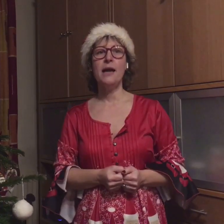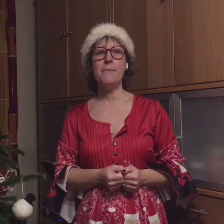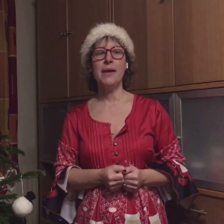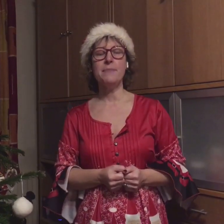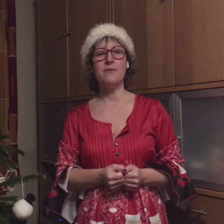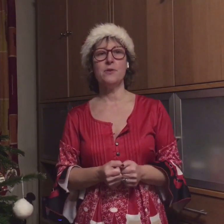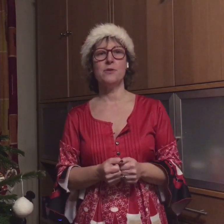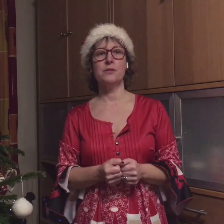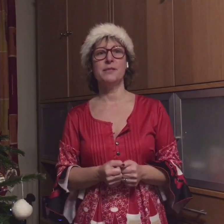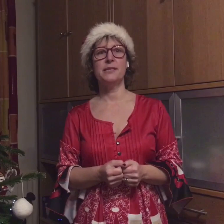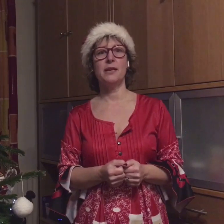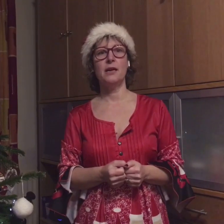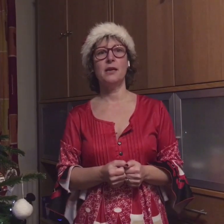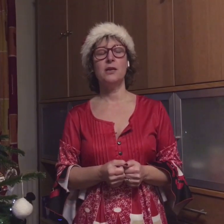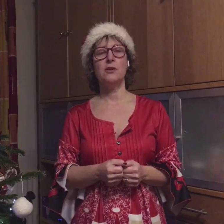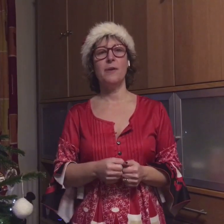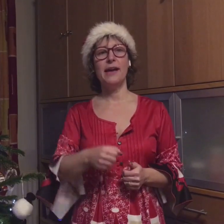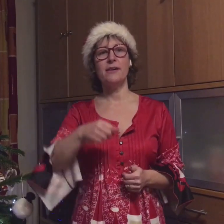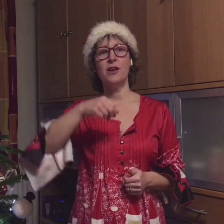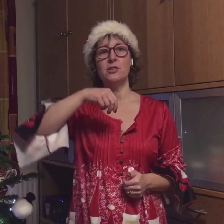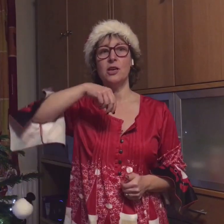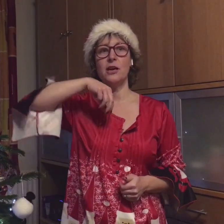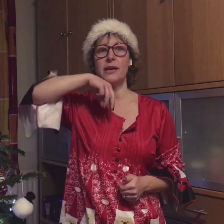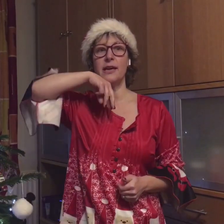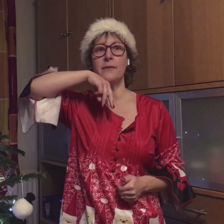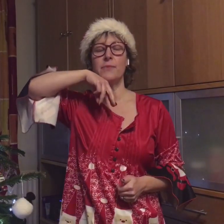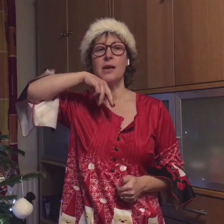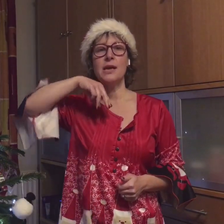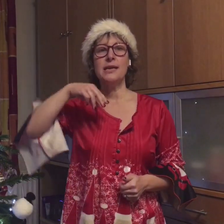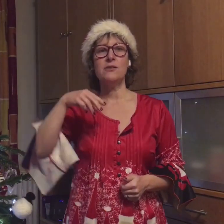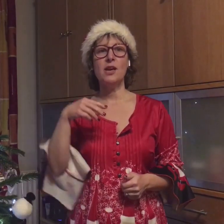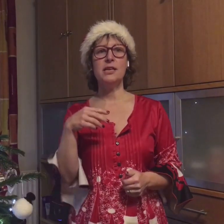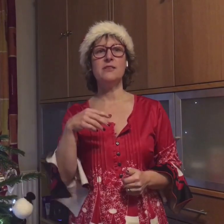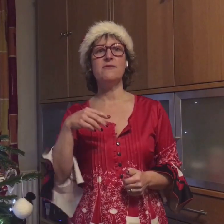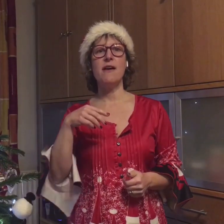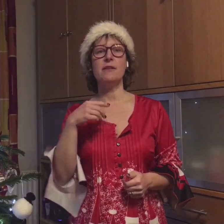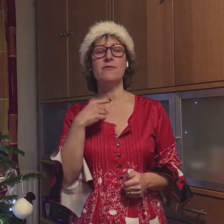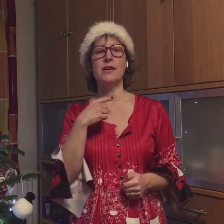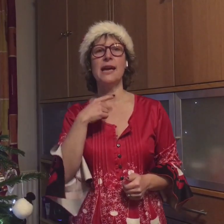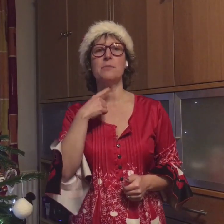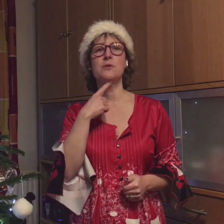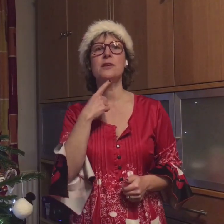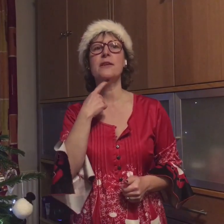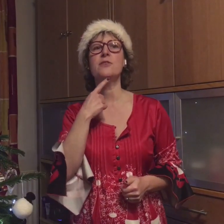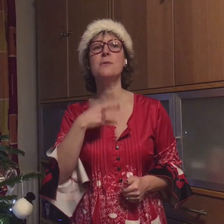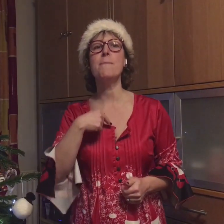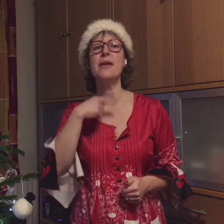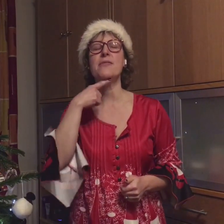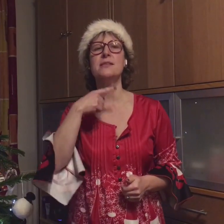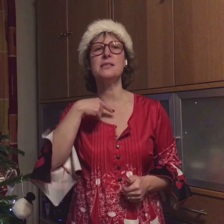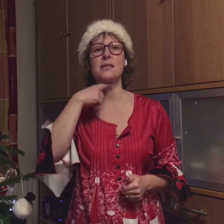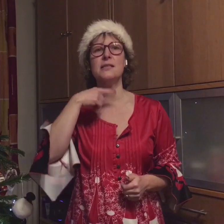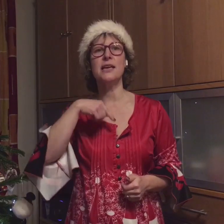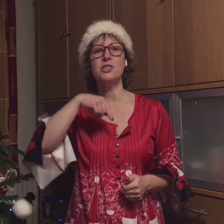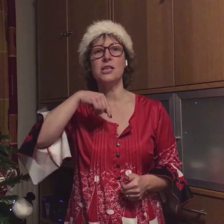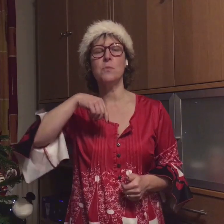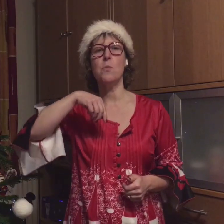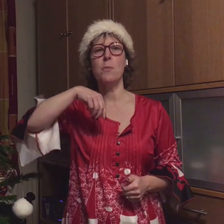And maybe for your Christmas dinner, you might have turkey. Now, turkeys are very funny animals and they've got a bit that sits under their chin and